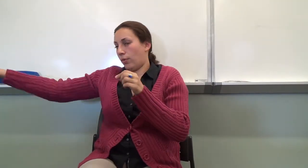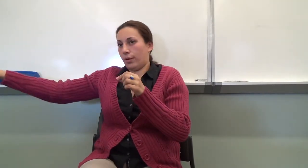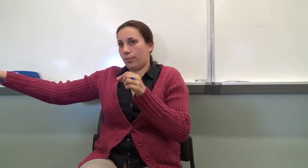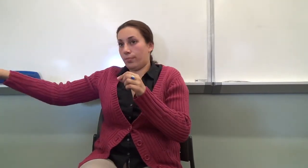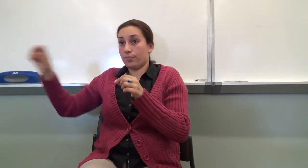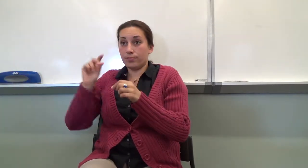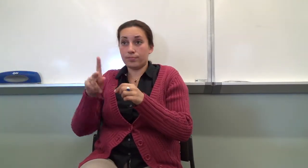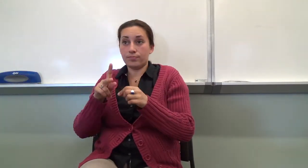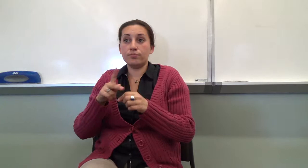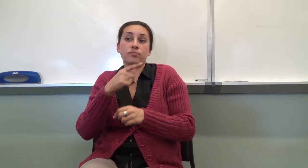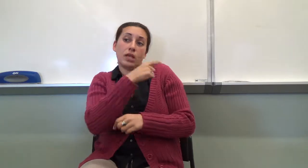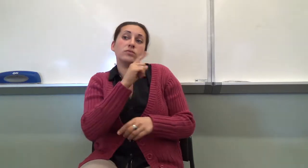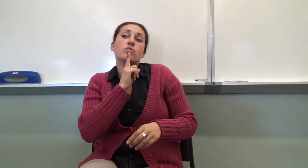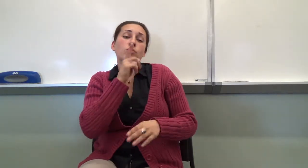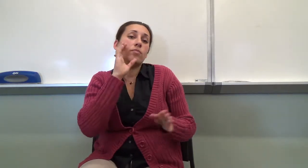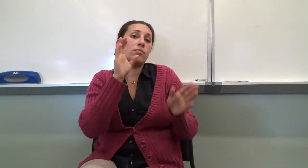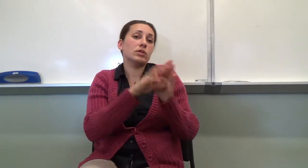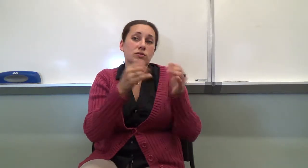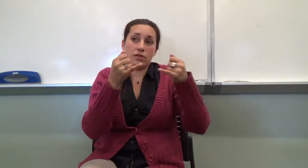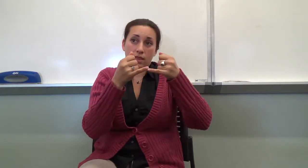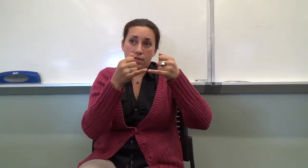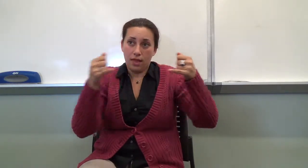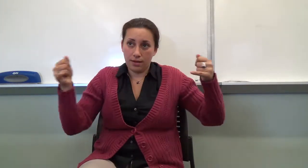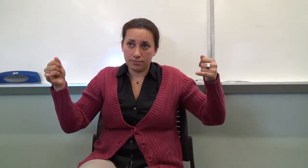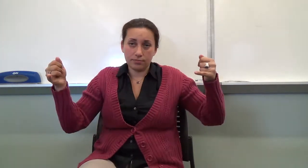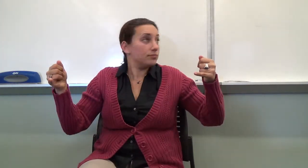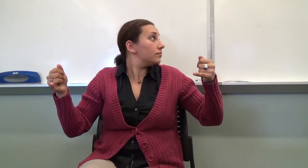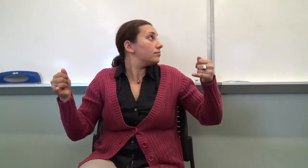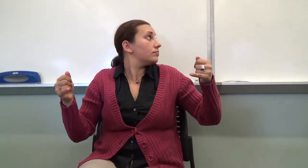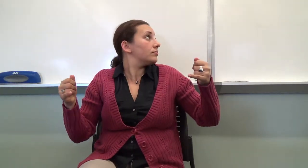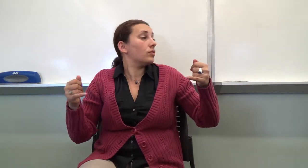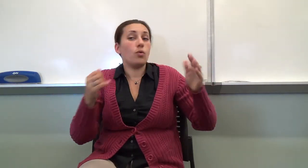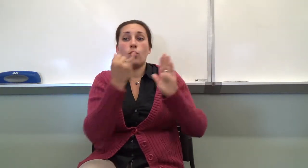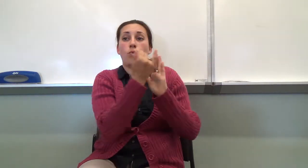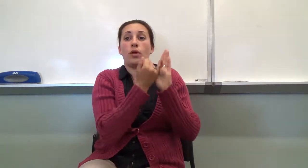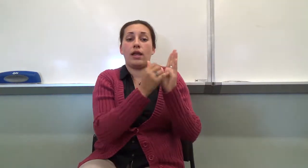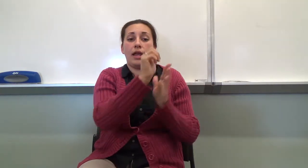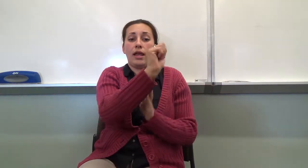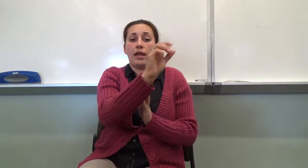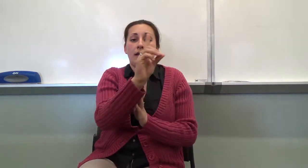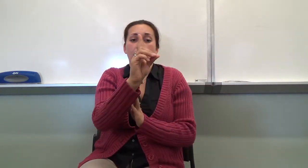line. And we write it this way, we write it as AB, and then we put this little